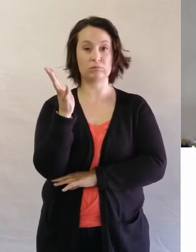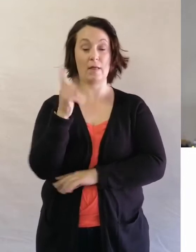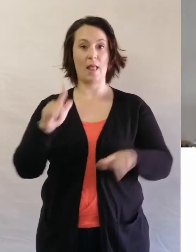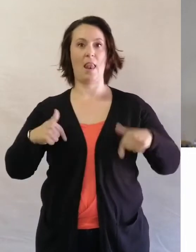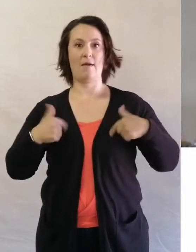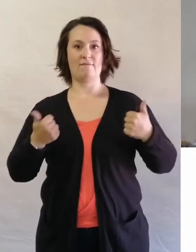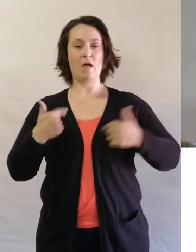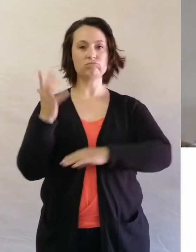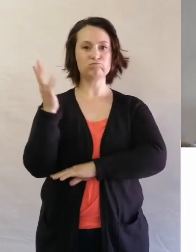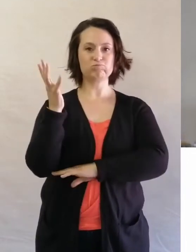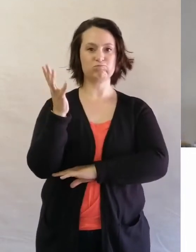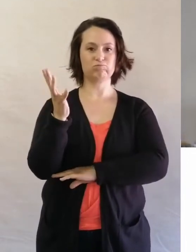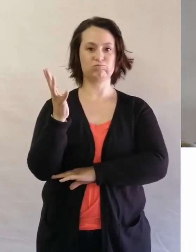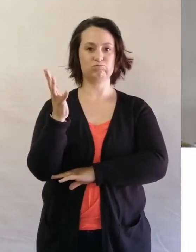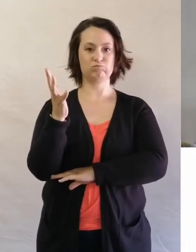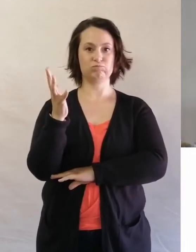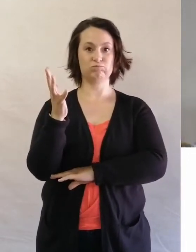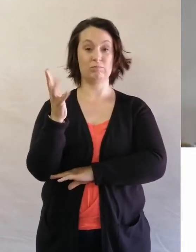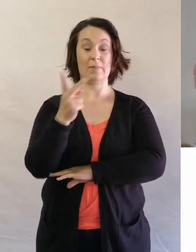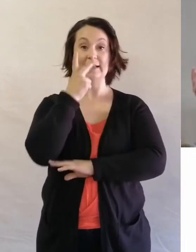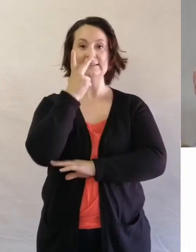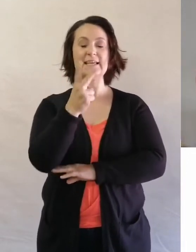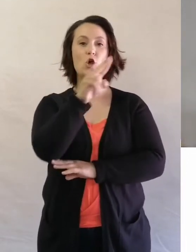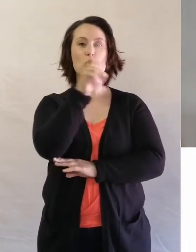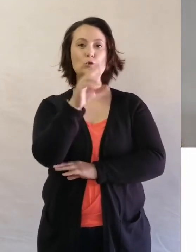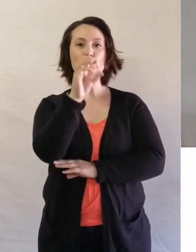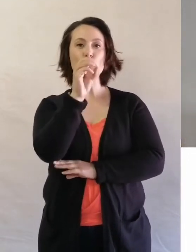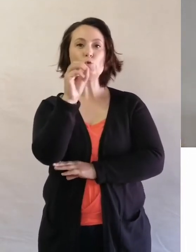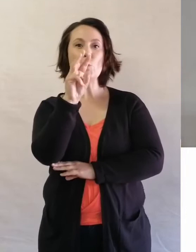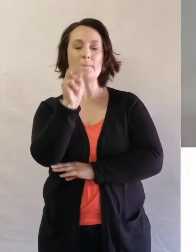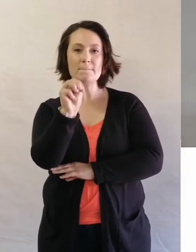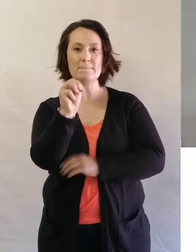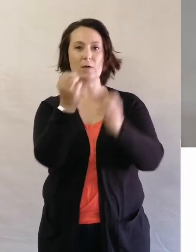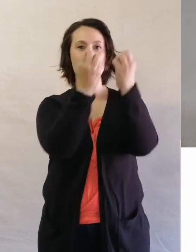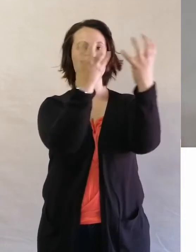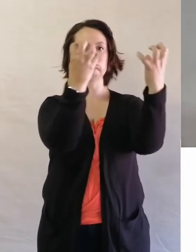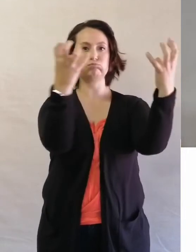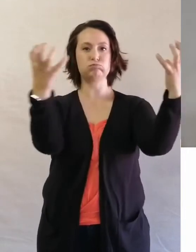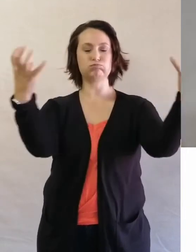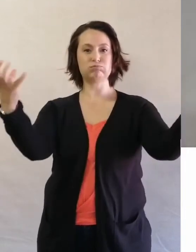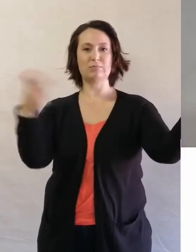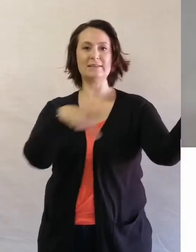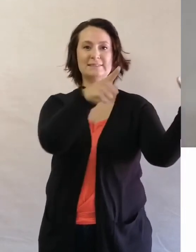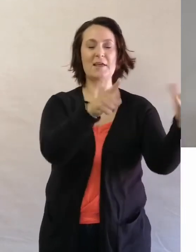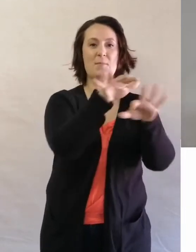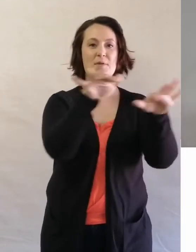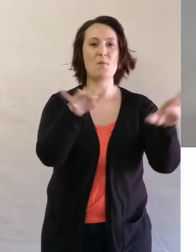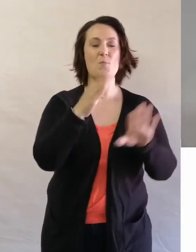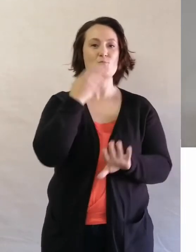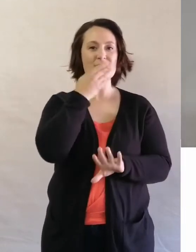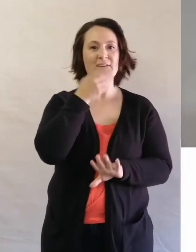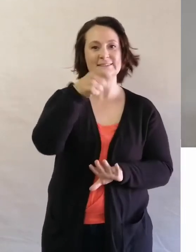live meeting, I'm looking at Zoom screens back home, and I see people, you know, having their breakfast and lying in